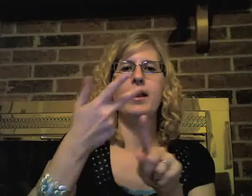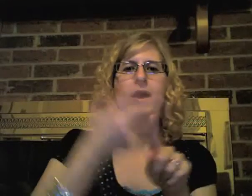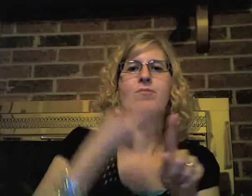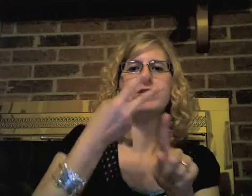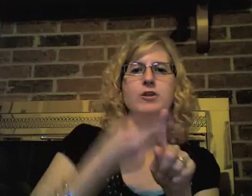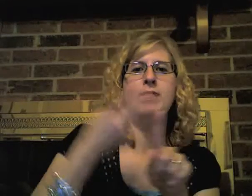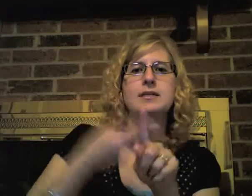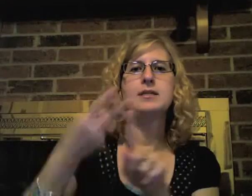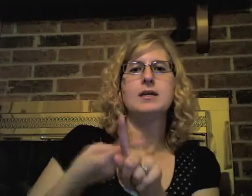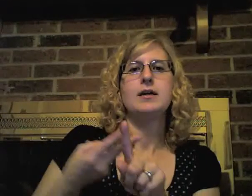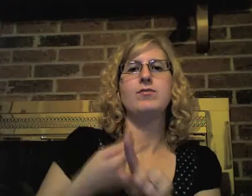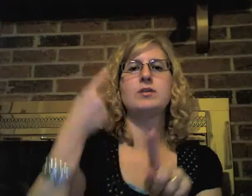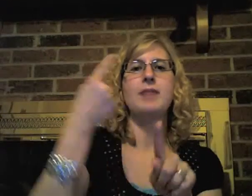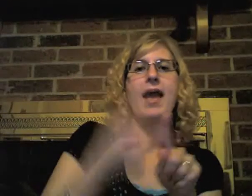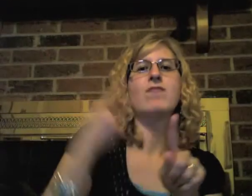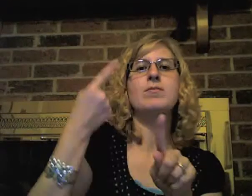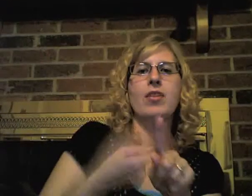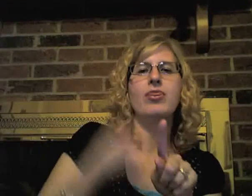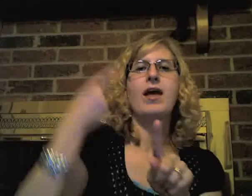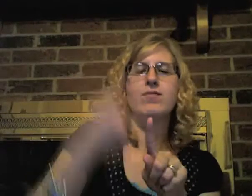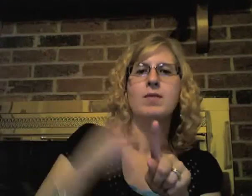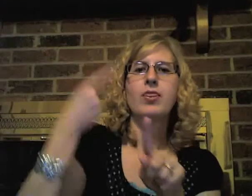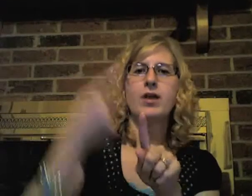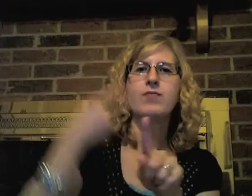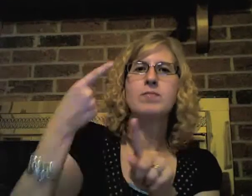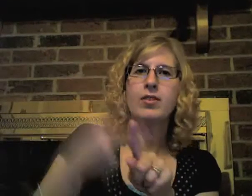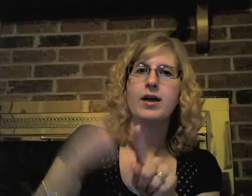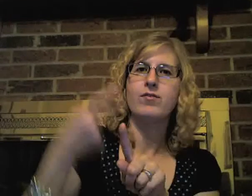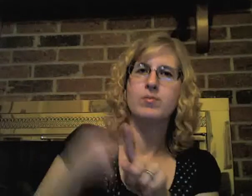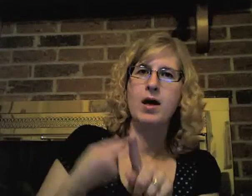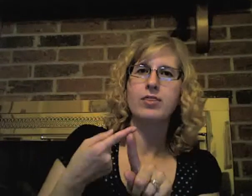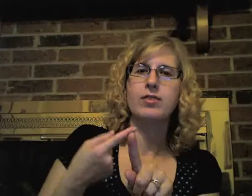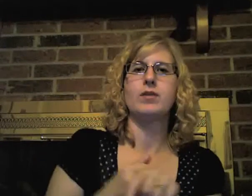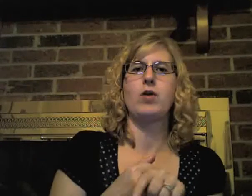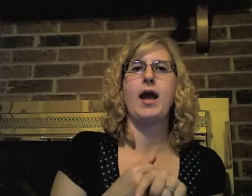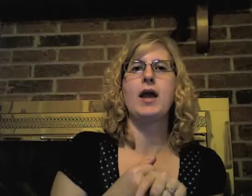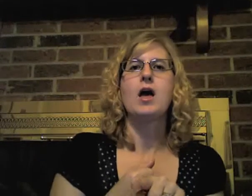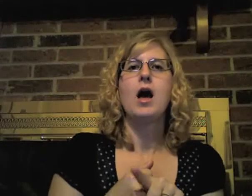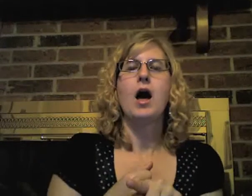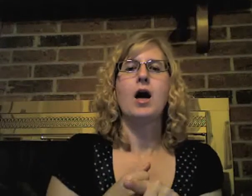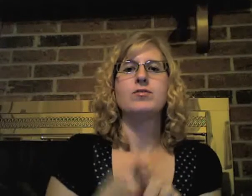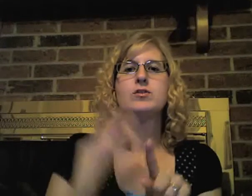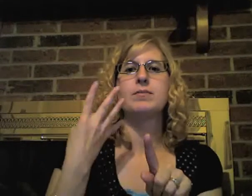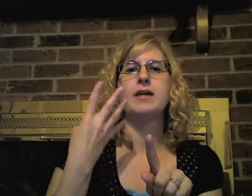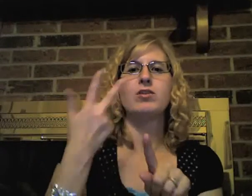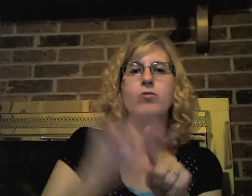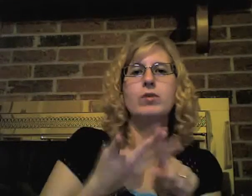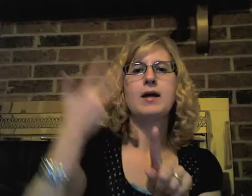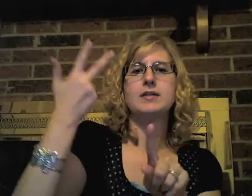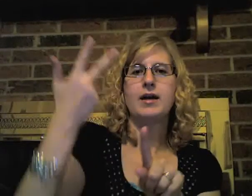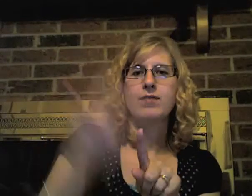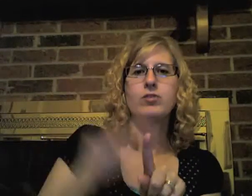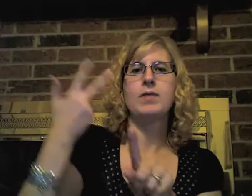something every month, every month, every month, every month. Okay? If you do something every 3 months, every 3 months, every 3 months. Okay? That's